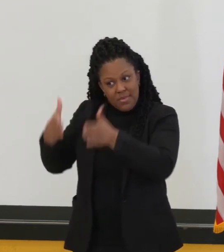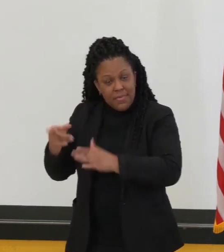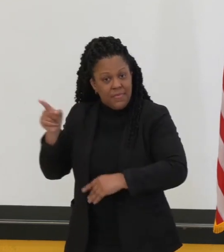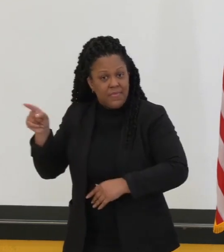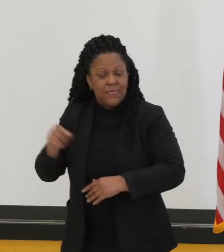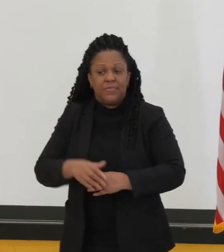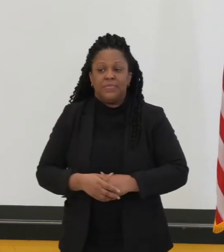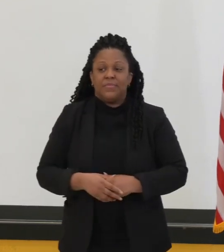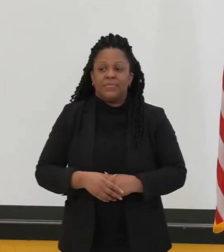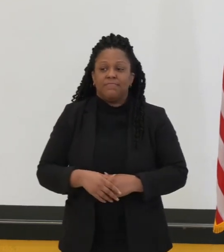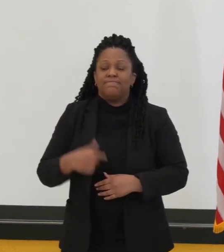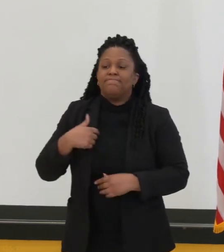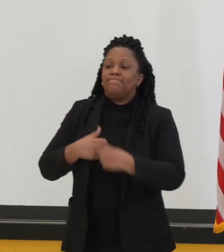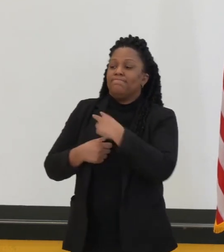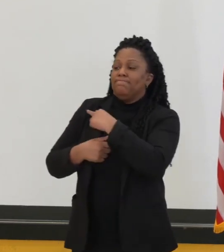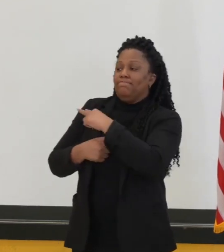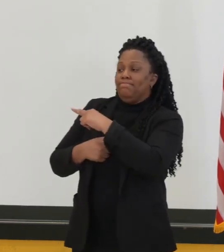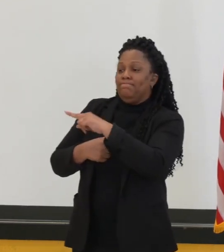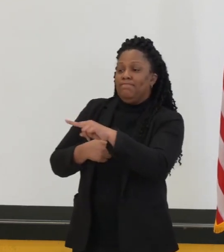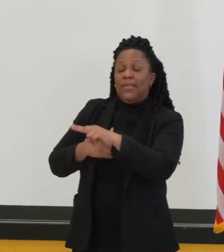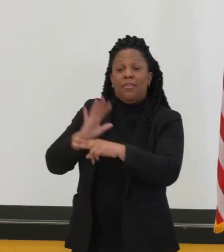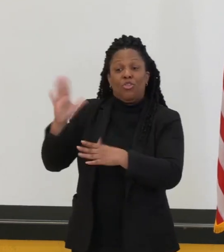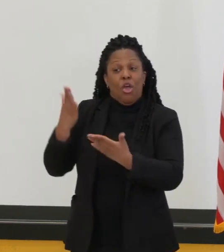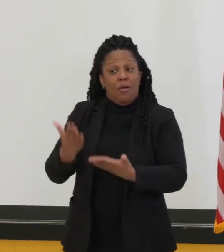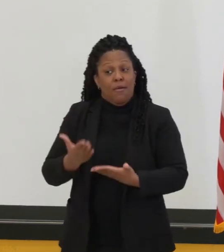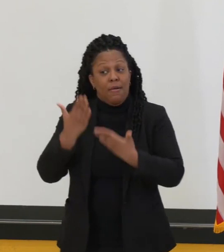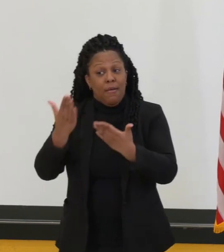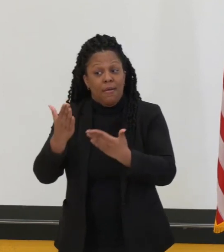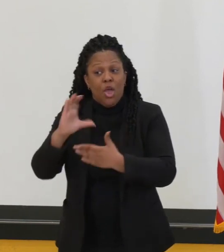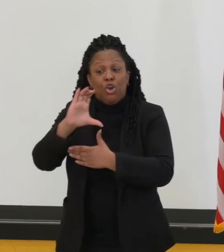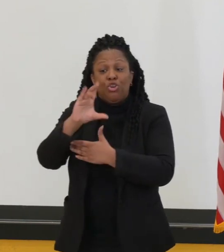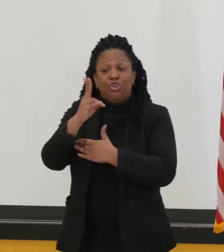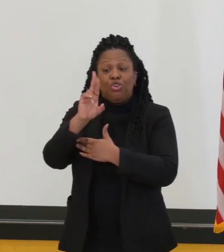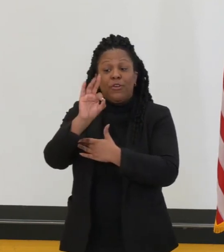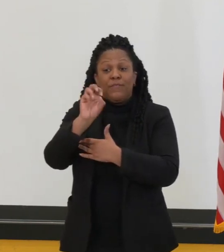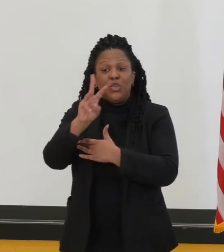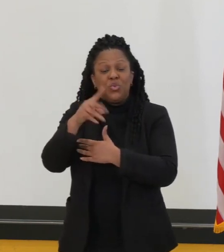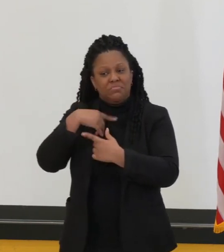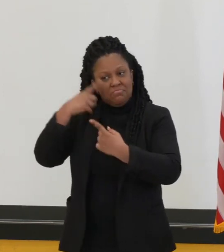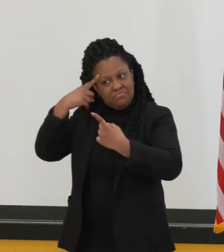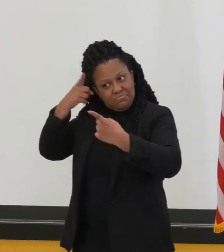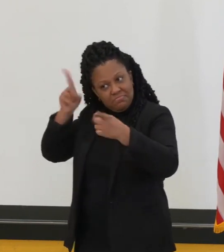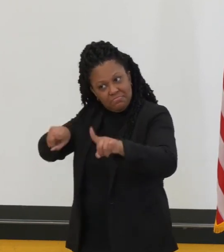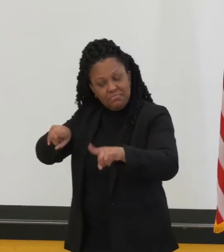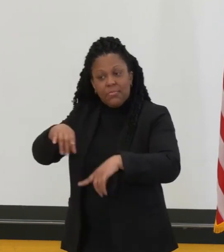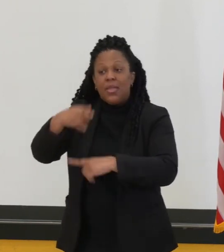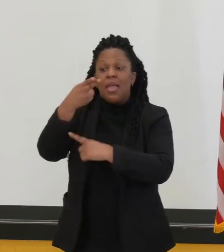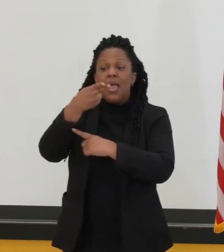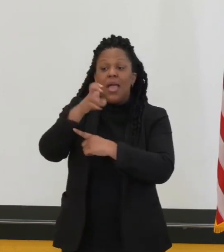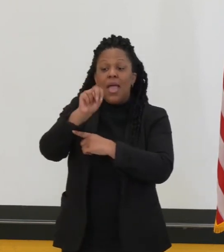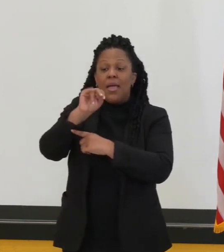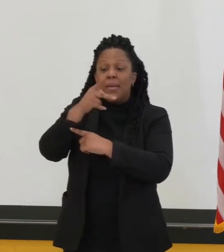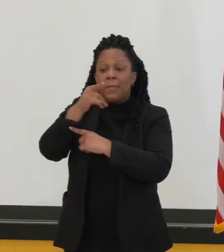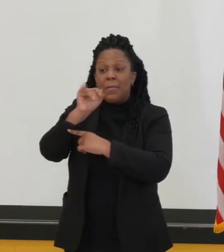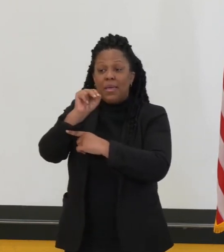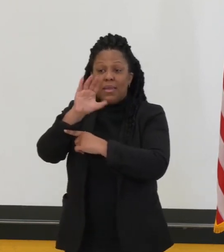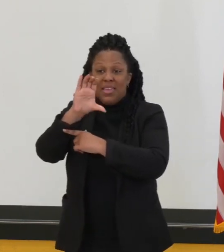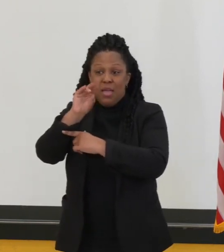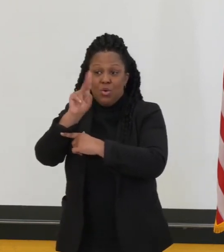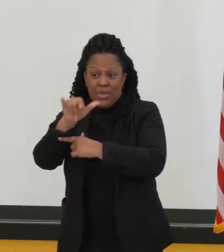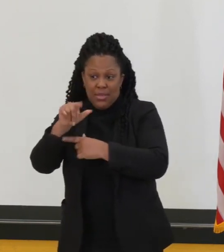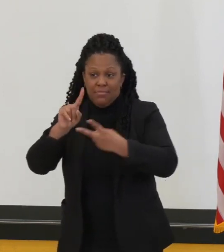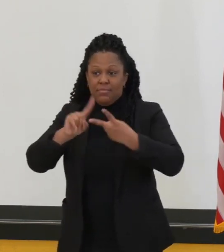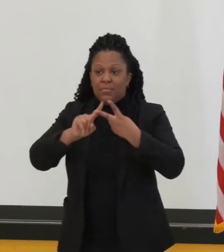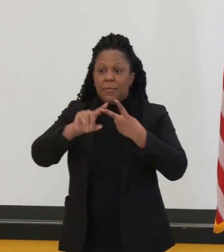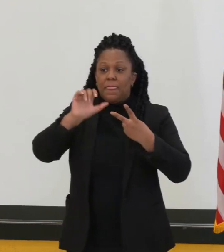curfew throughout the counties of Hennepin, Ramsey, and Anoka, following the same guidance that you heard from the mayor, starting at 7 p.m. to